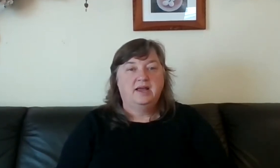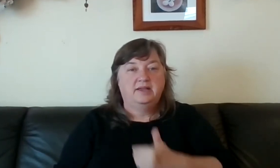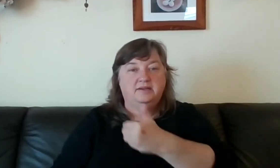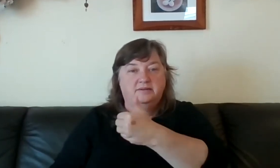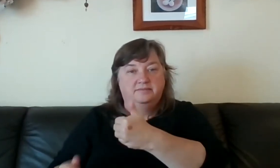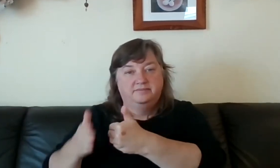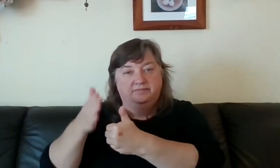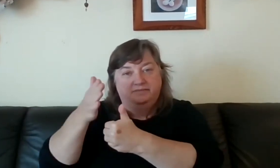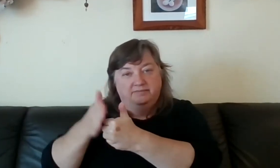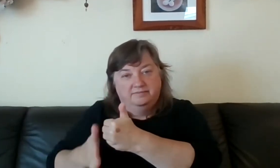Side.